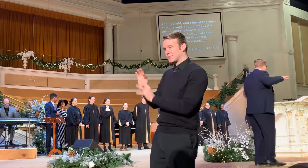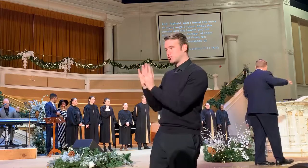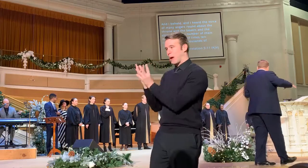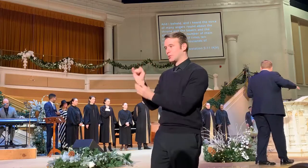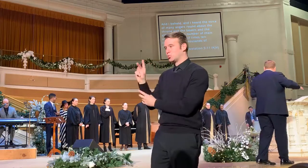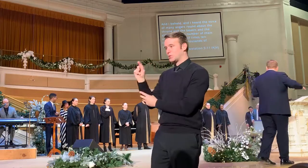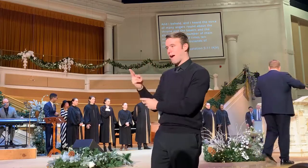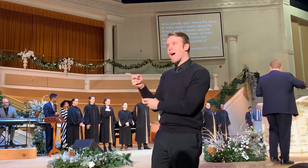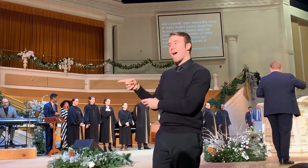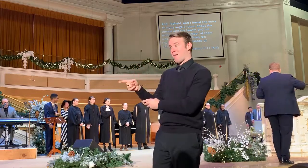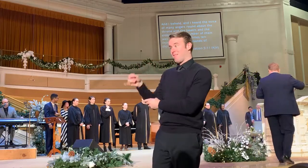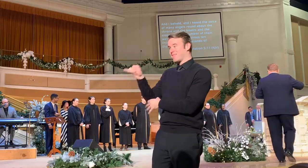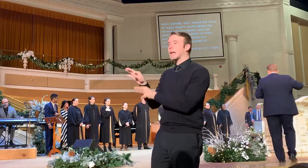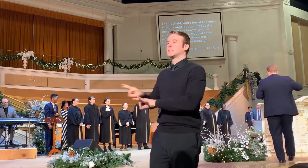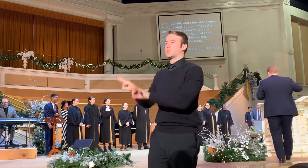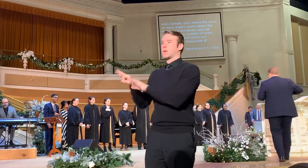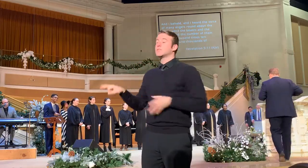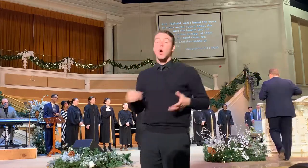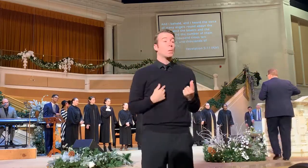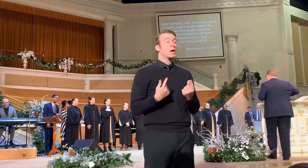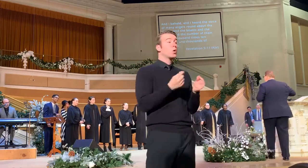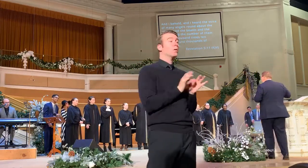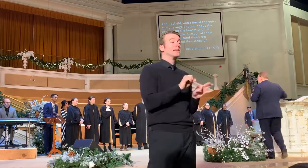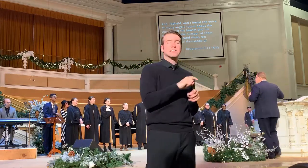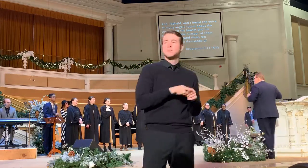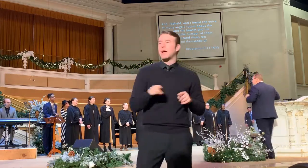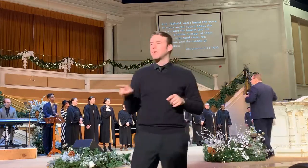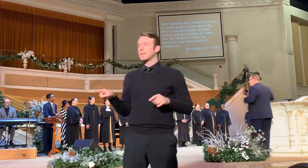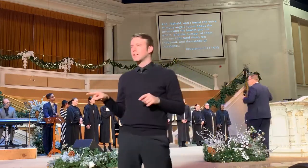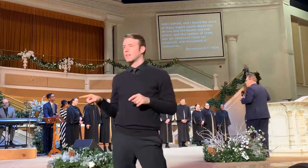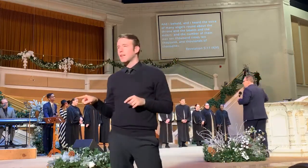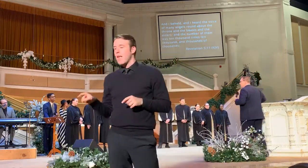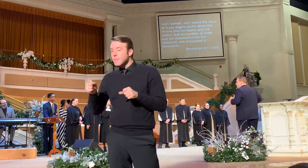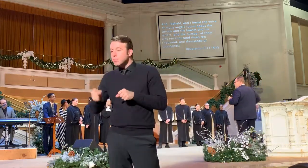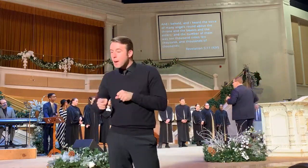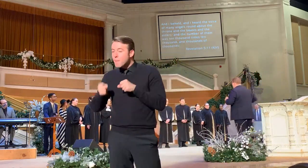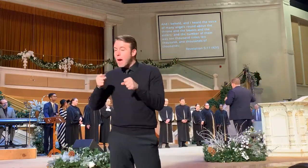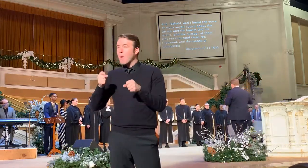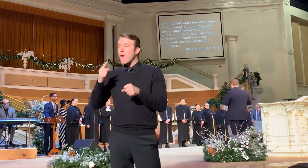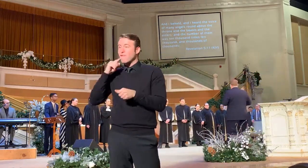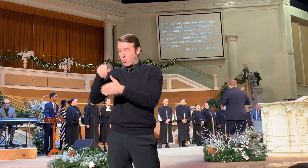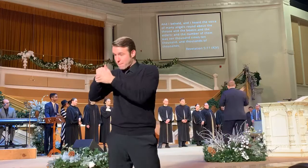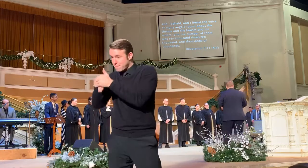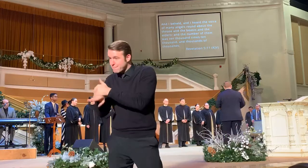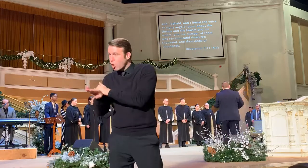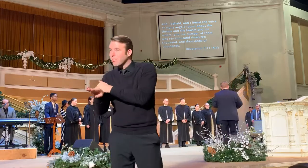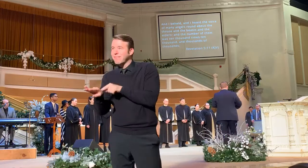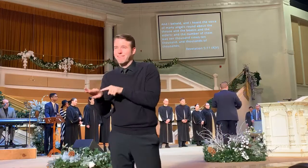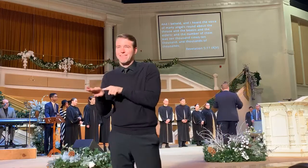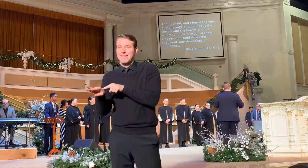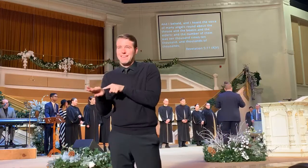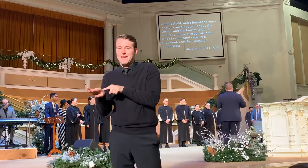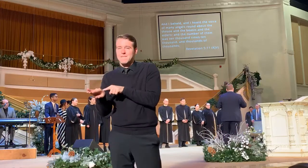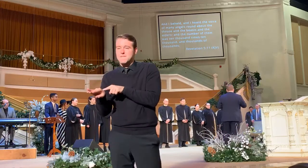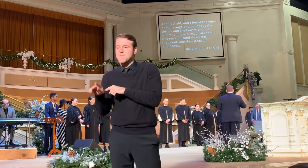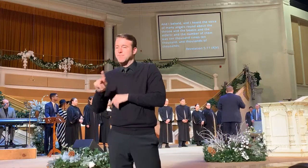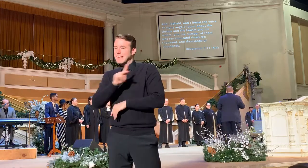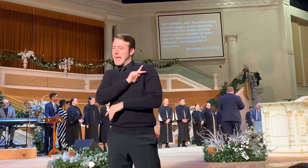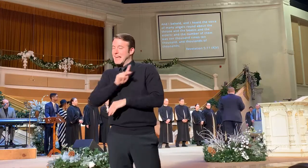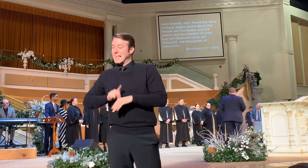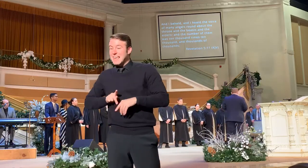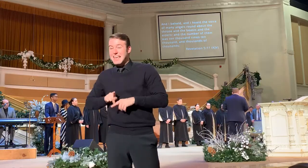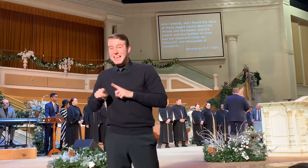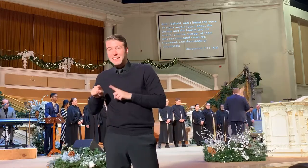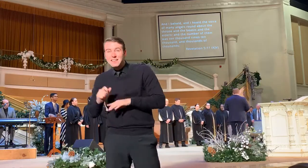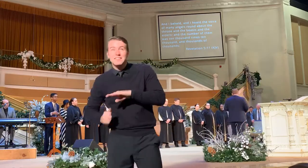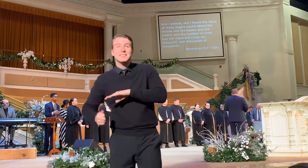And the power that brought about the virgin birth and brought about a king that couldn't